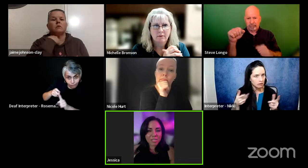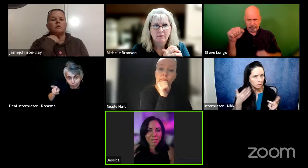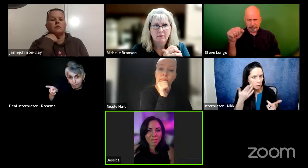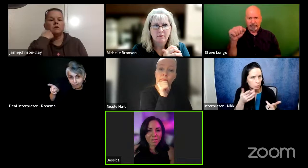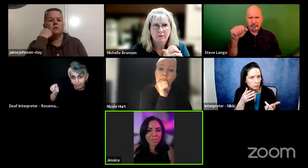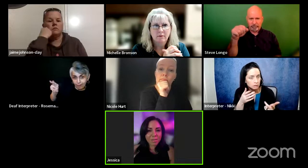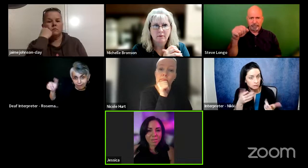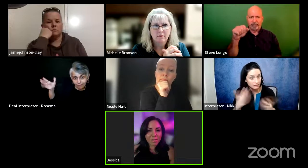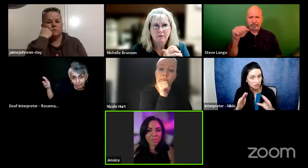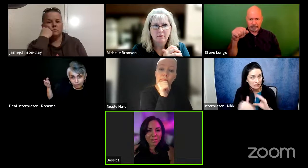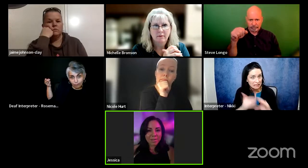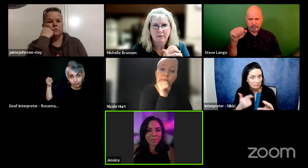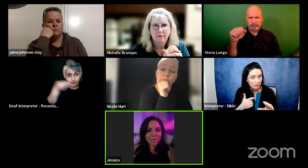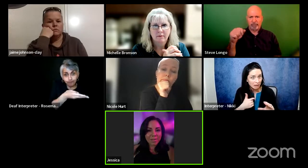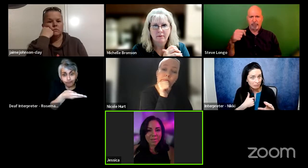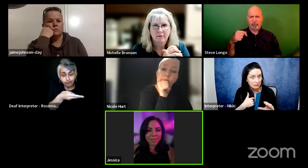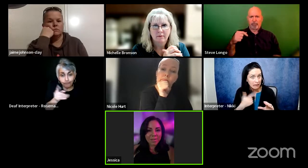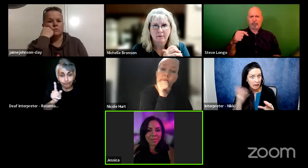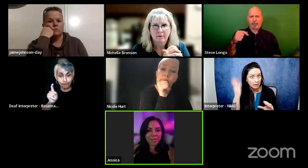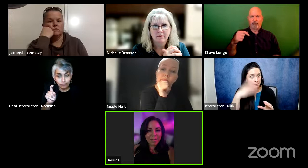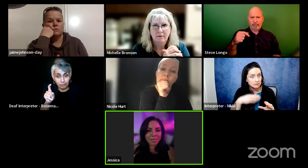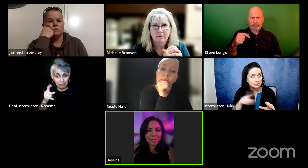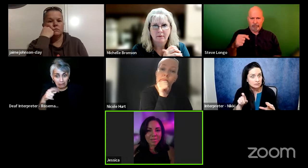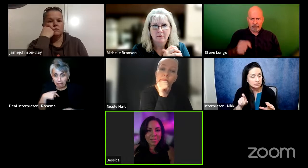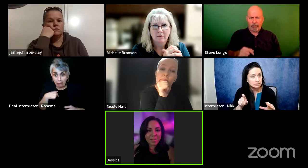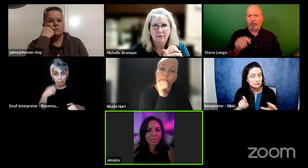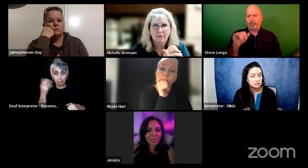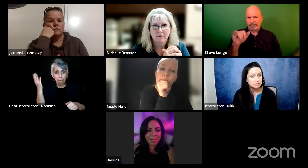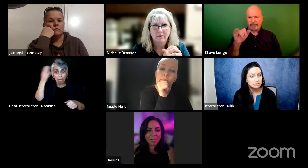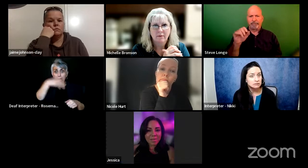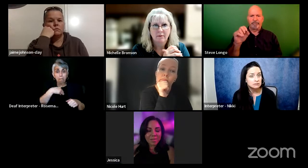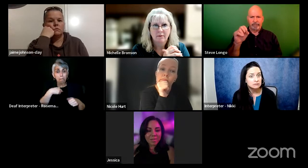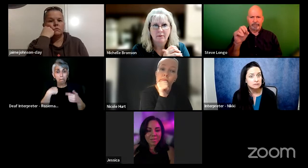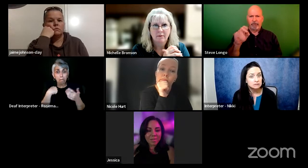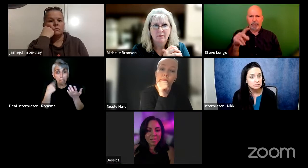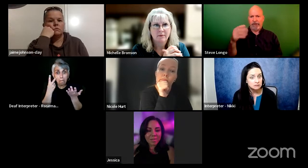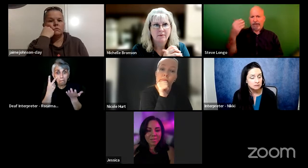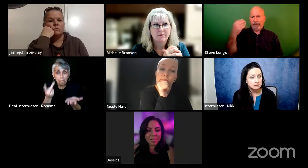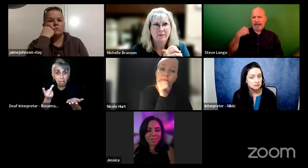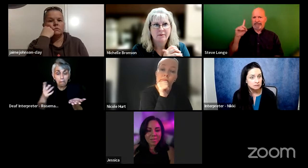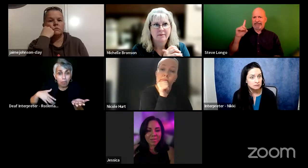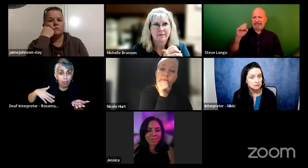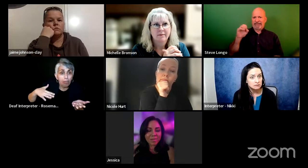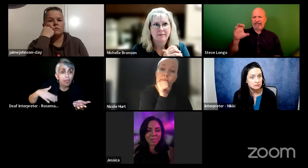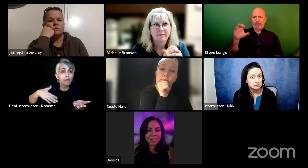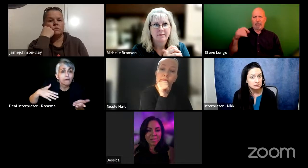Did you guys email it? I'm so sorry. Yes.